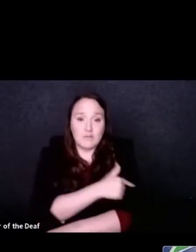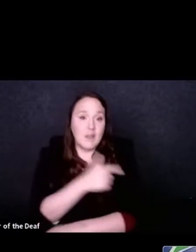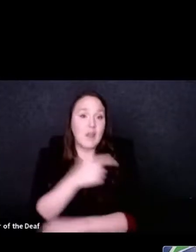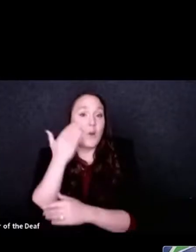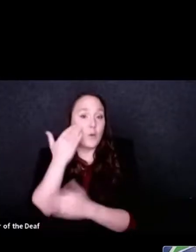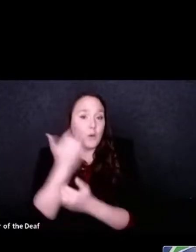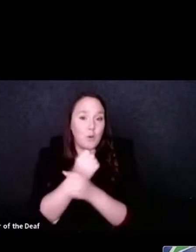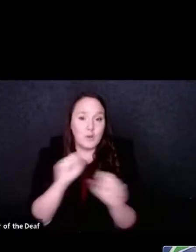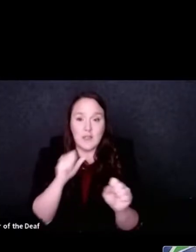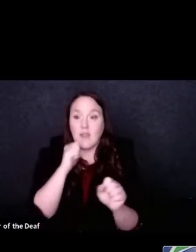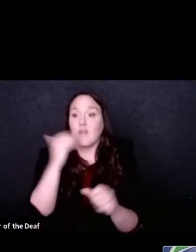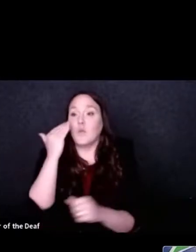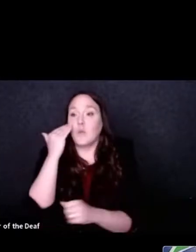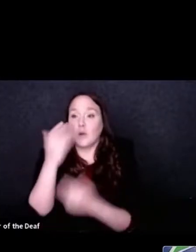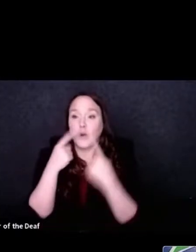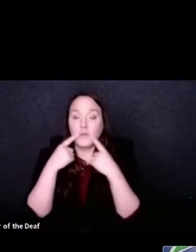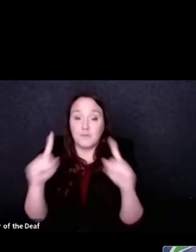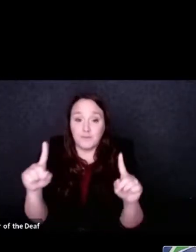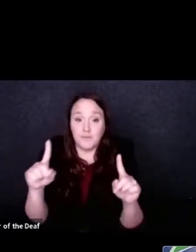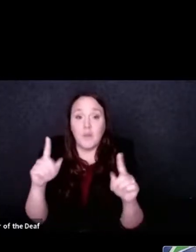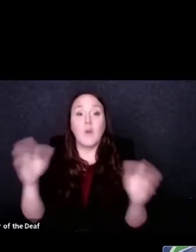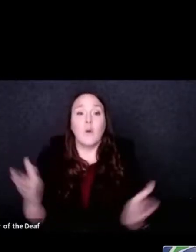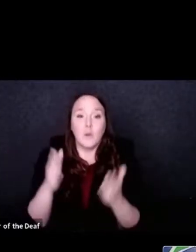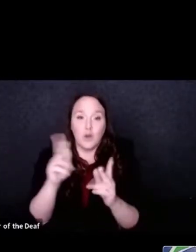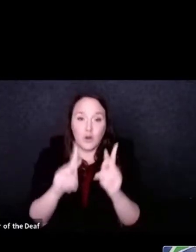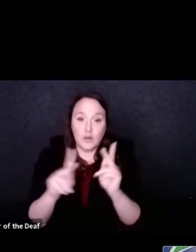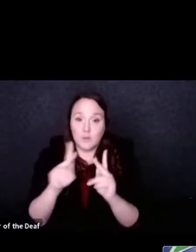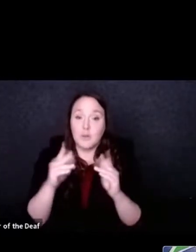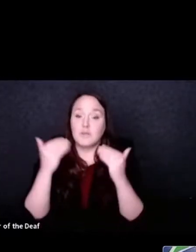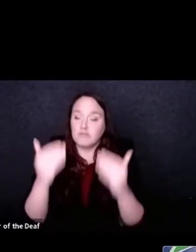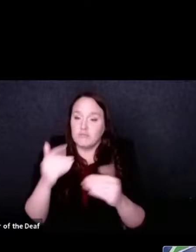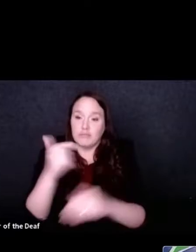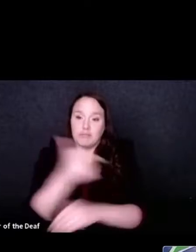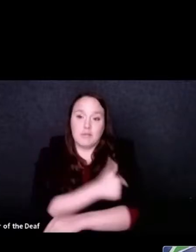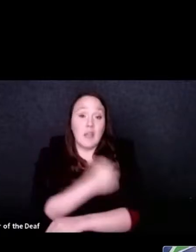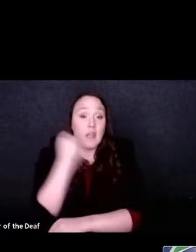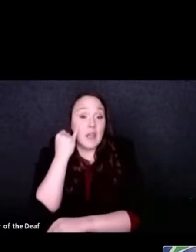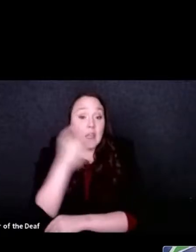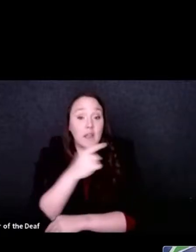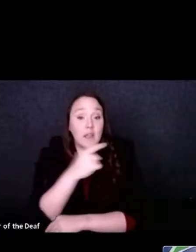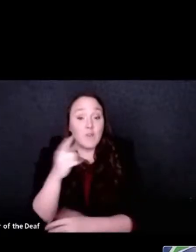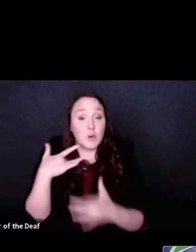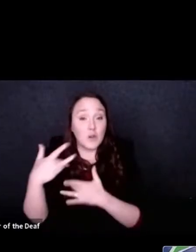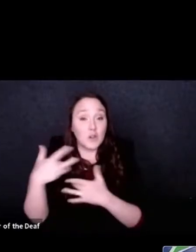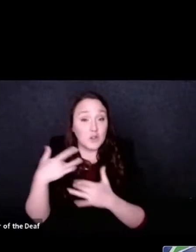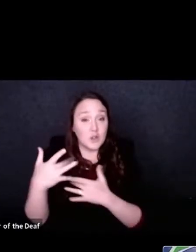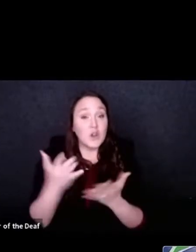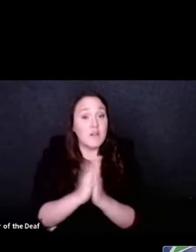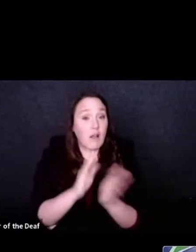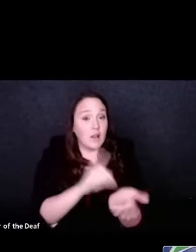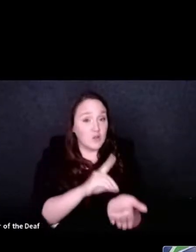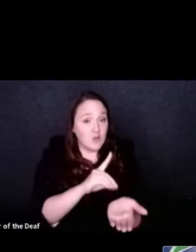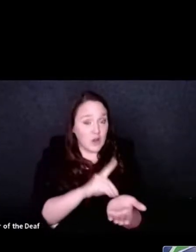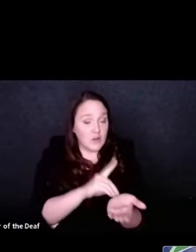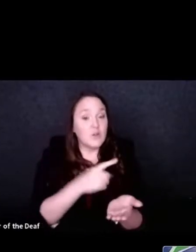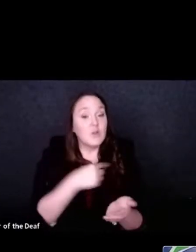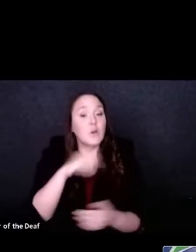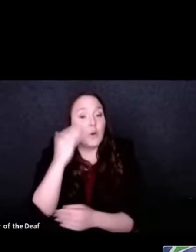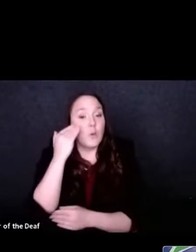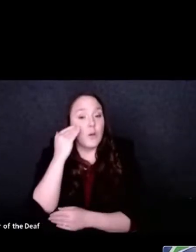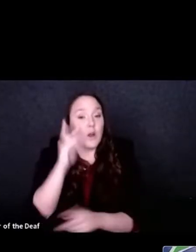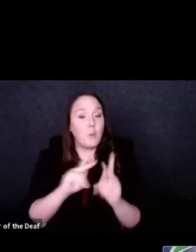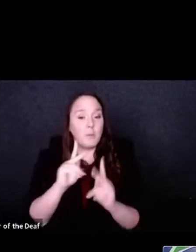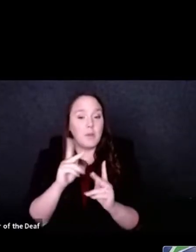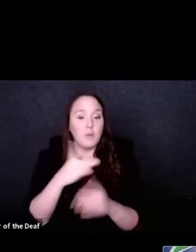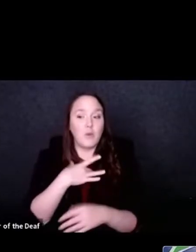effective. We encourage people to get them. If you're concerned, we ask you to talk to your provider. We know people like to get their